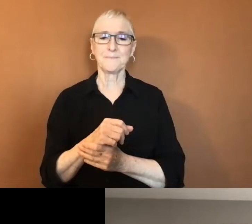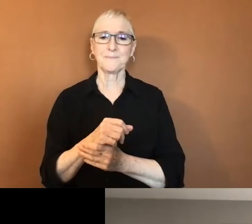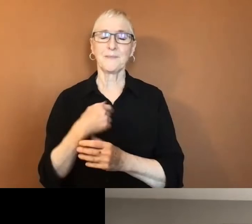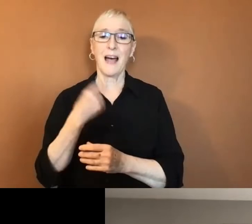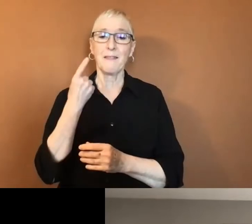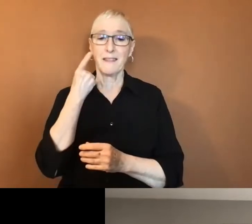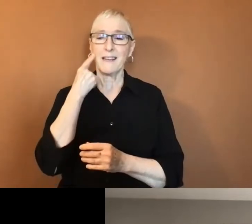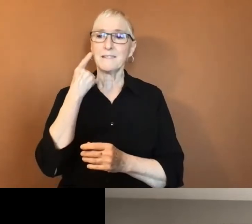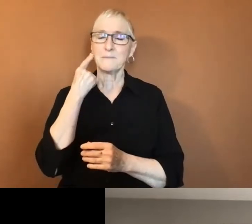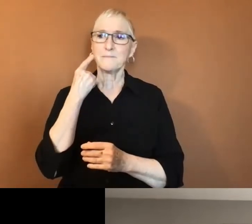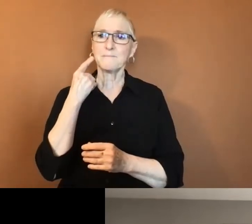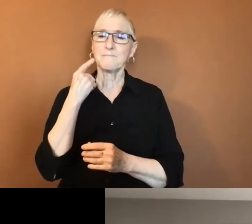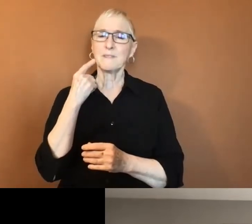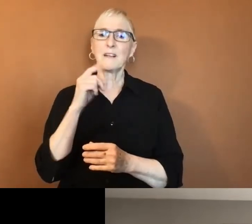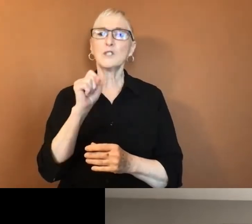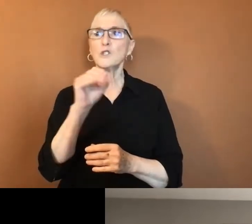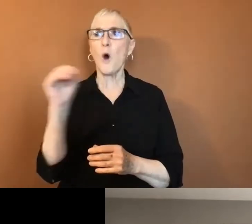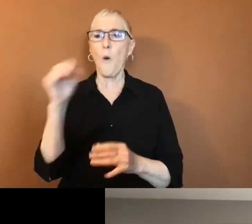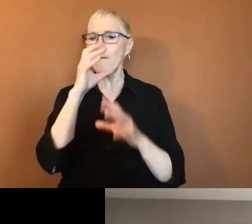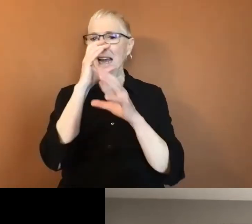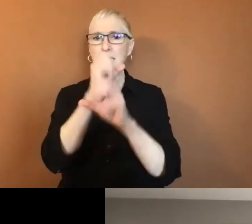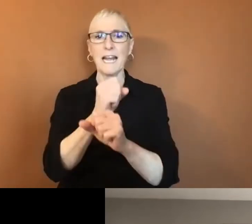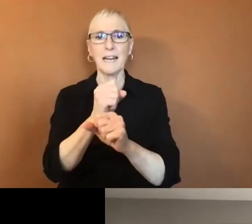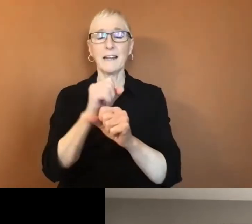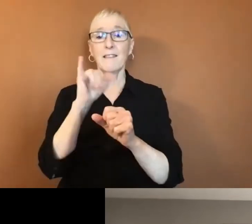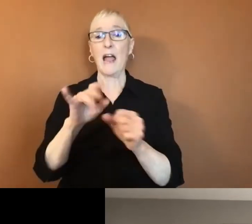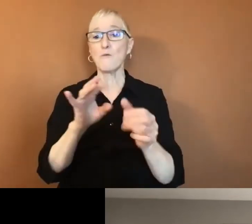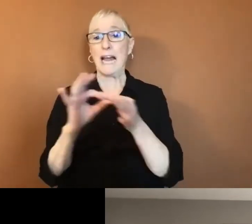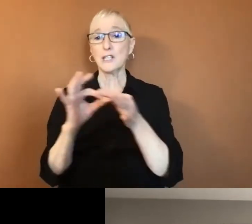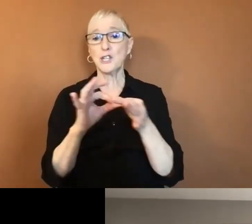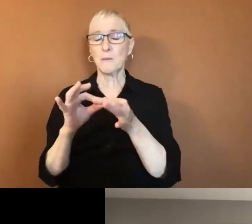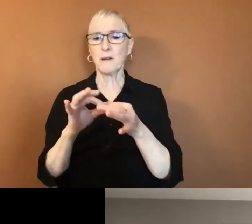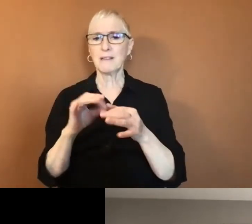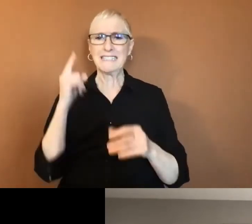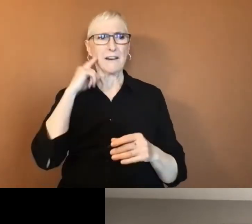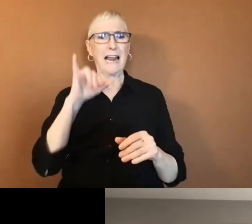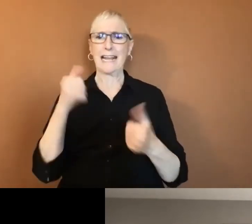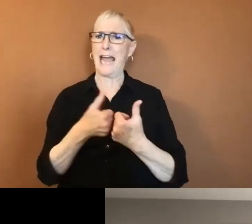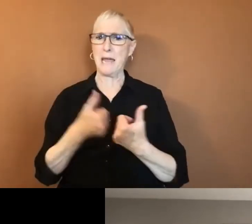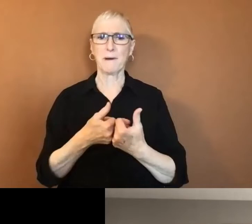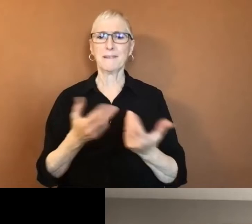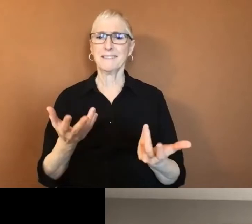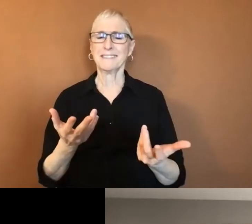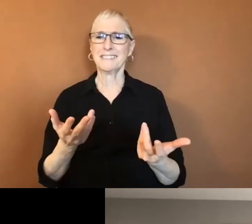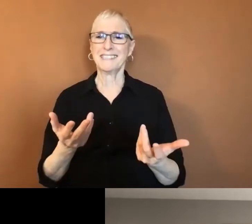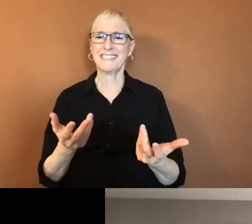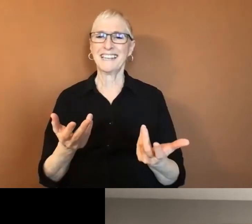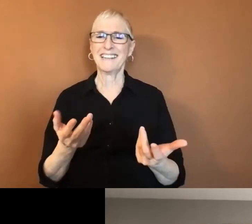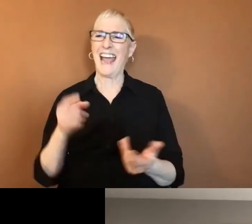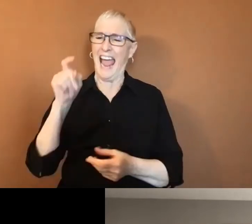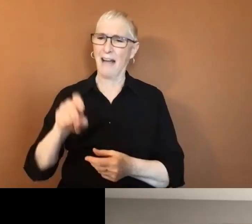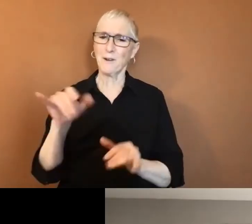think they're so fascinating, and that relationship just sounded like a game. They have to